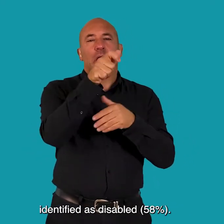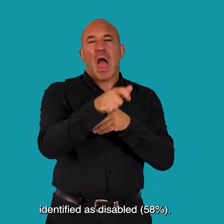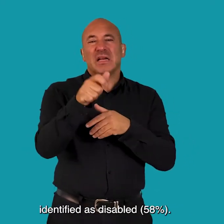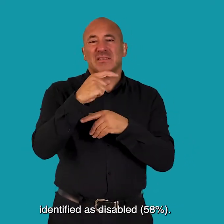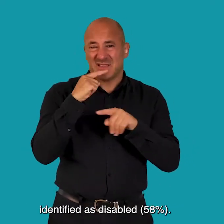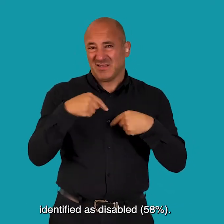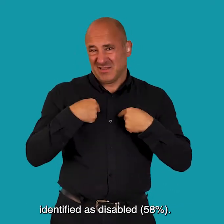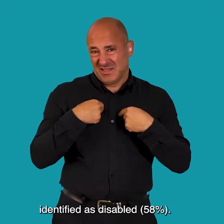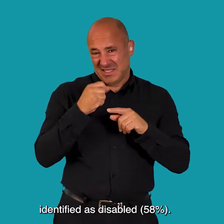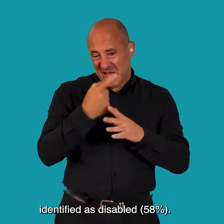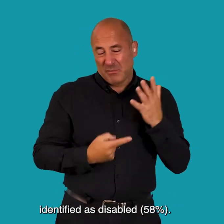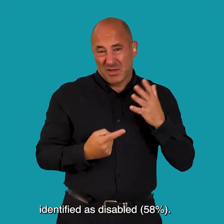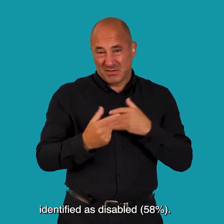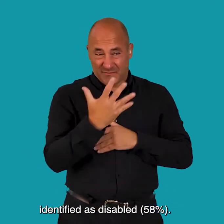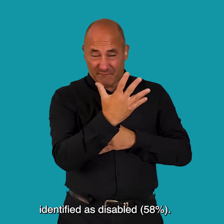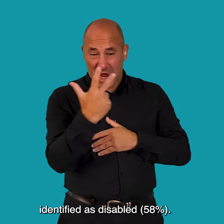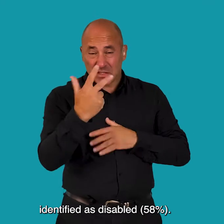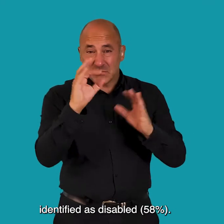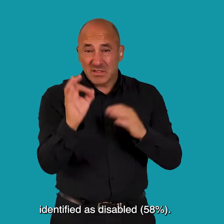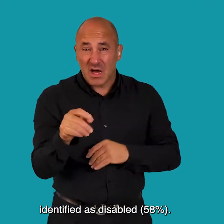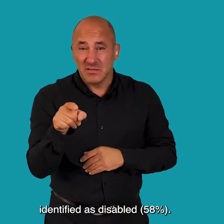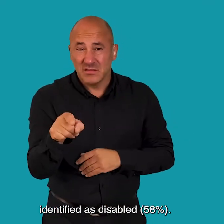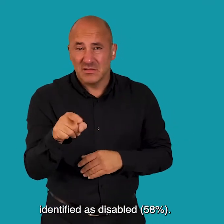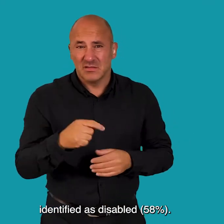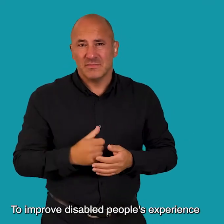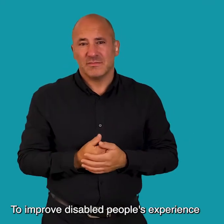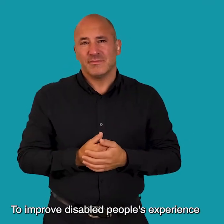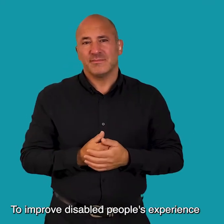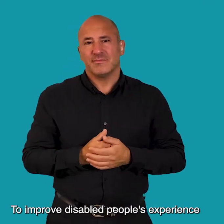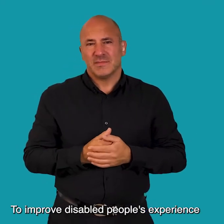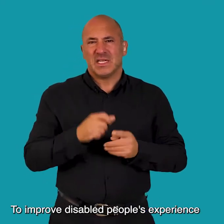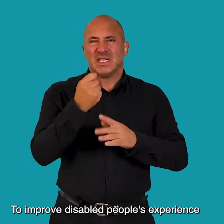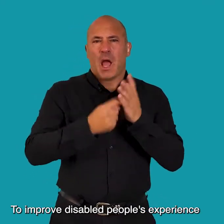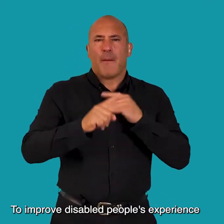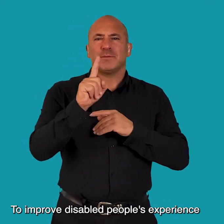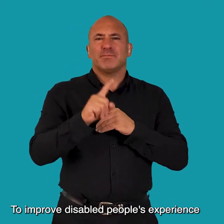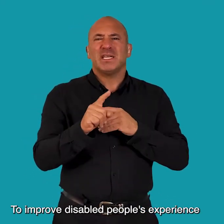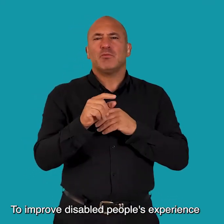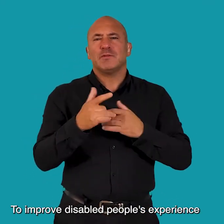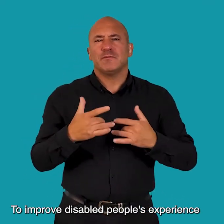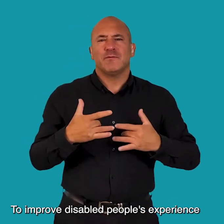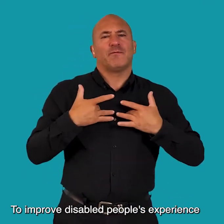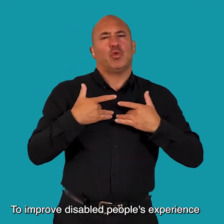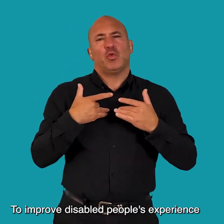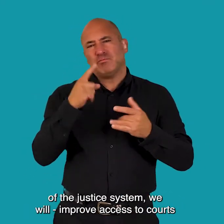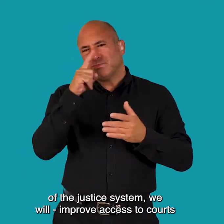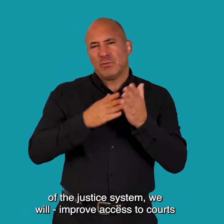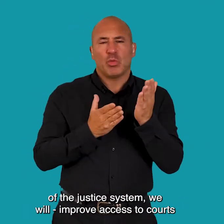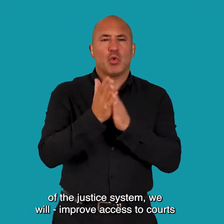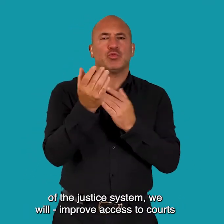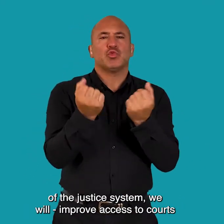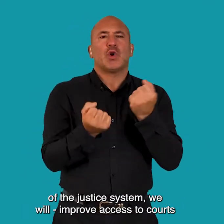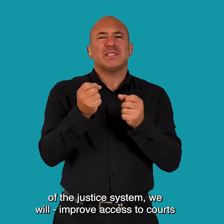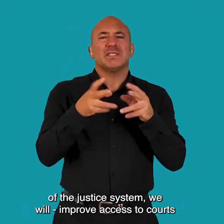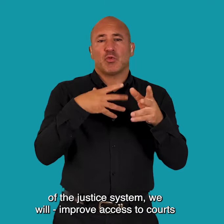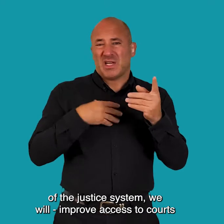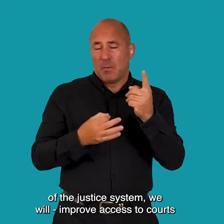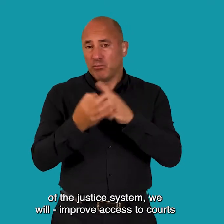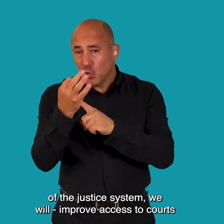as disabled, 58%. To improve disabled people's experience of the justice system, we will